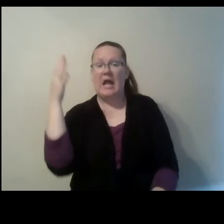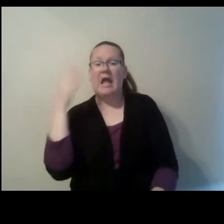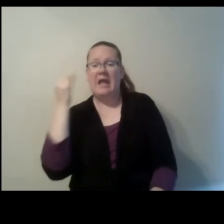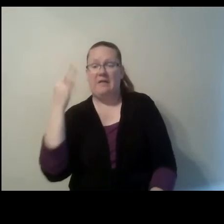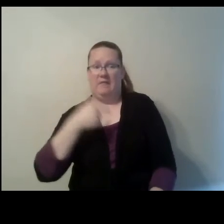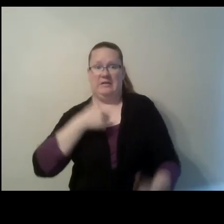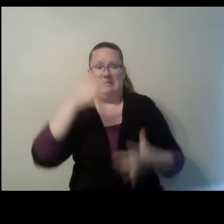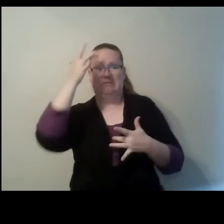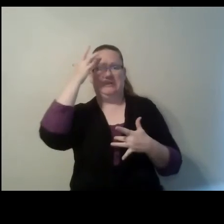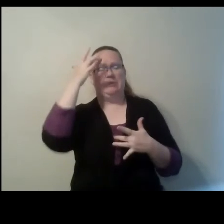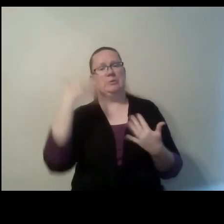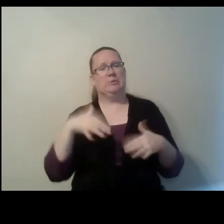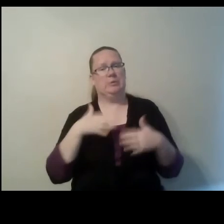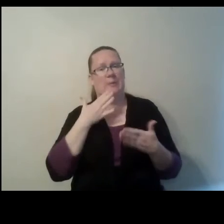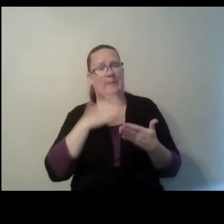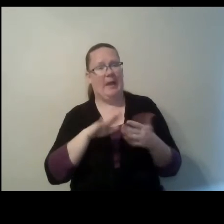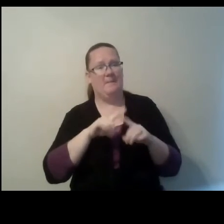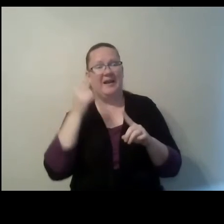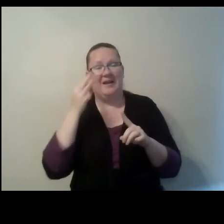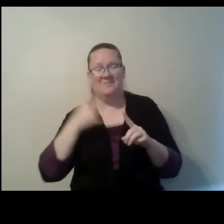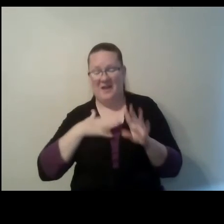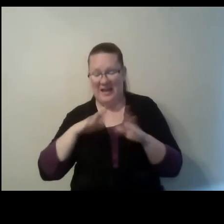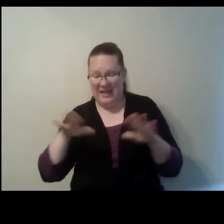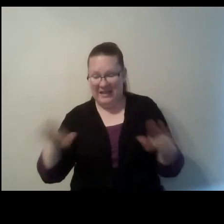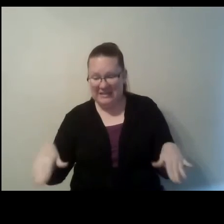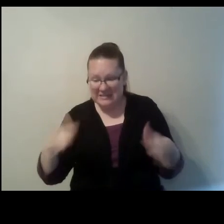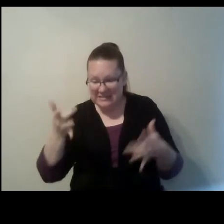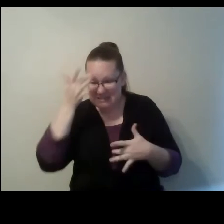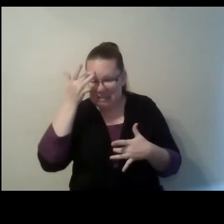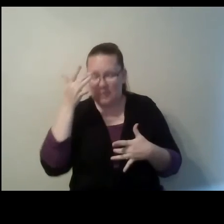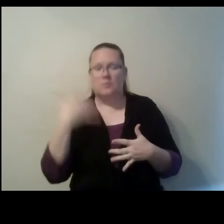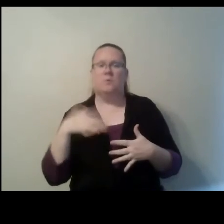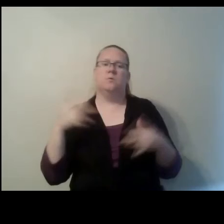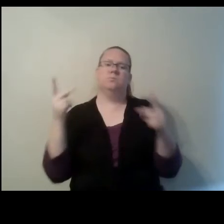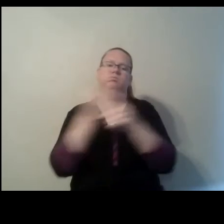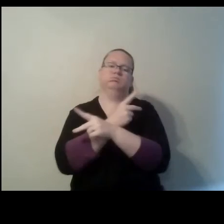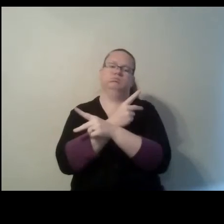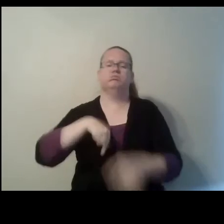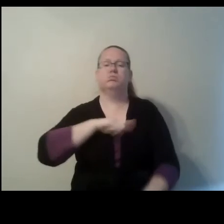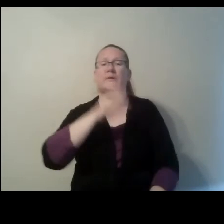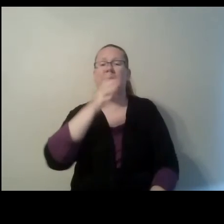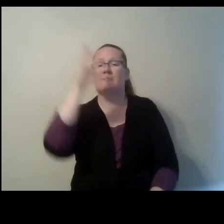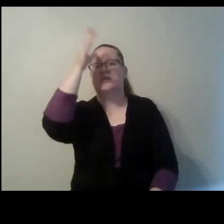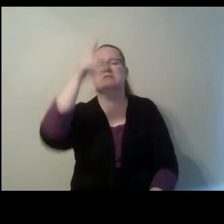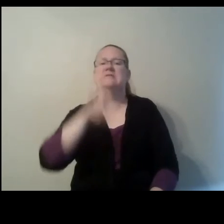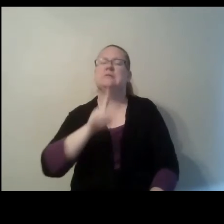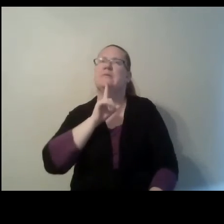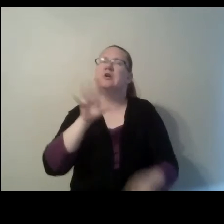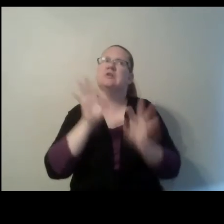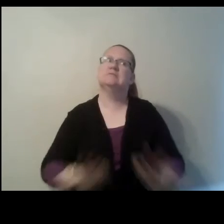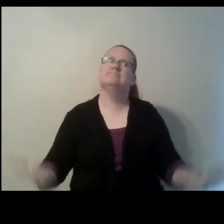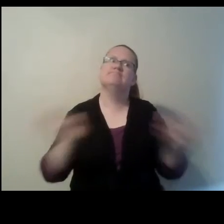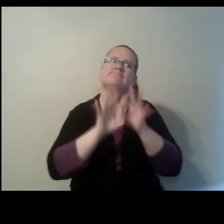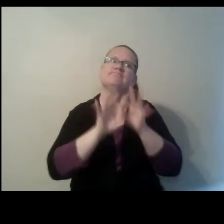something totally different for my kids to get it. So we just as parents need to be extremely vigilant in how we do things, and then